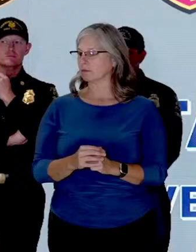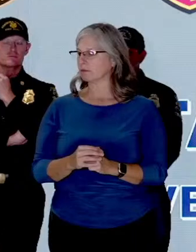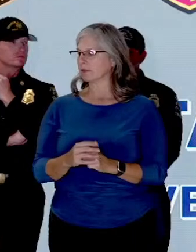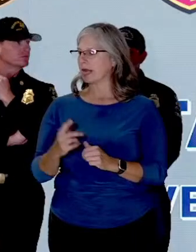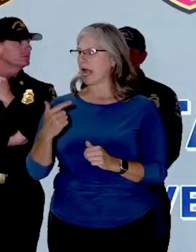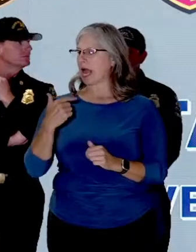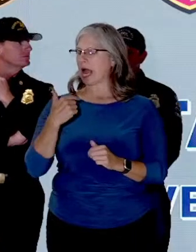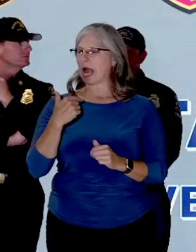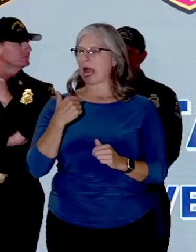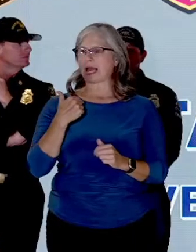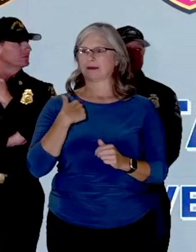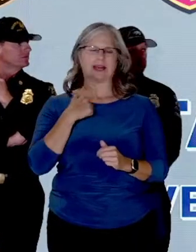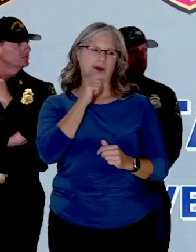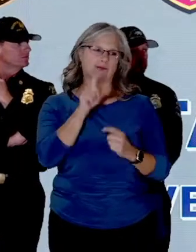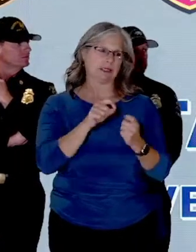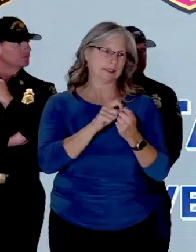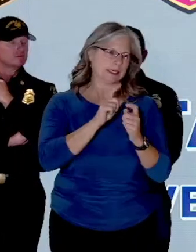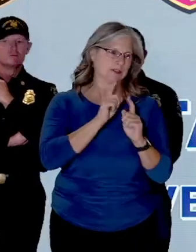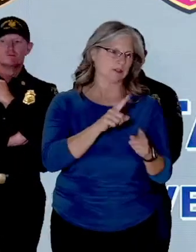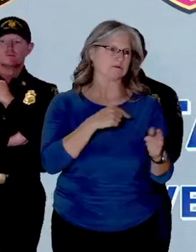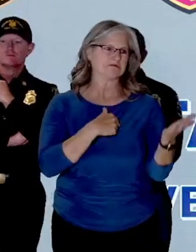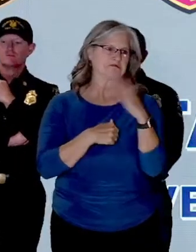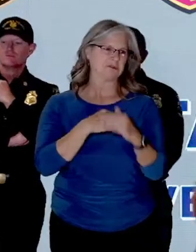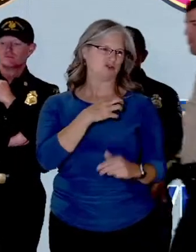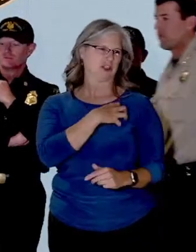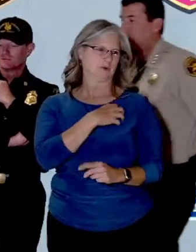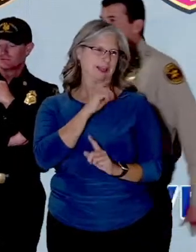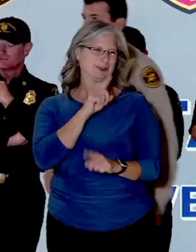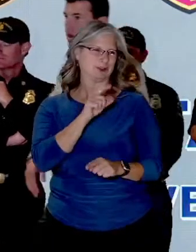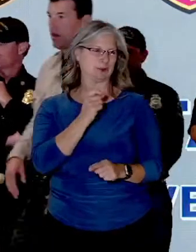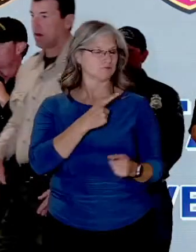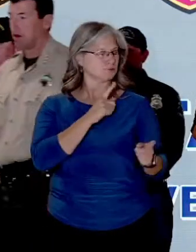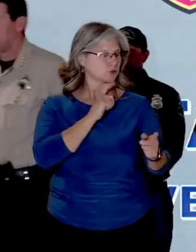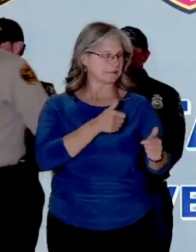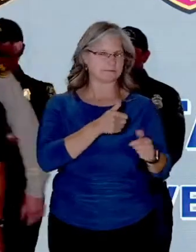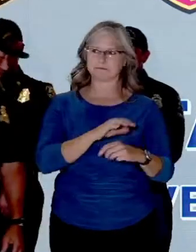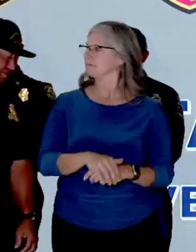I don't have an exact answer. I'm going to bring up the sheriff to answer your question.